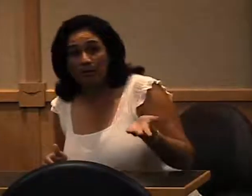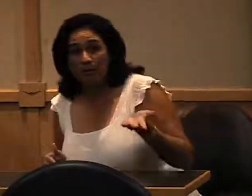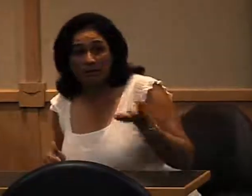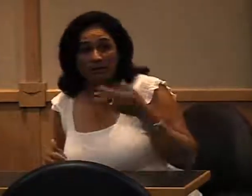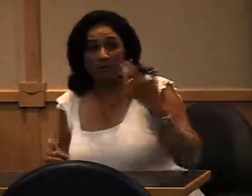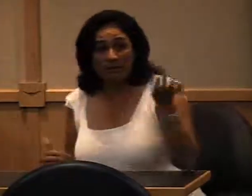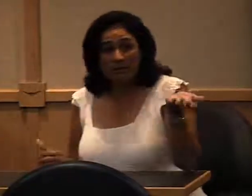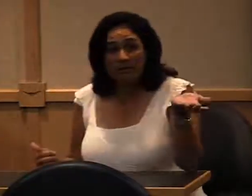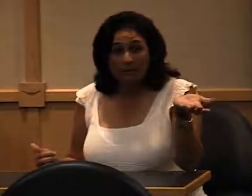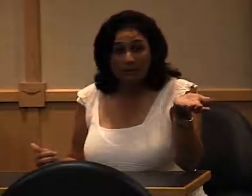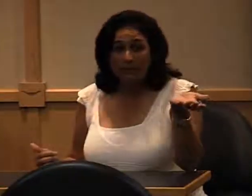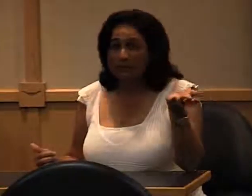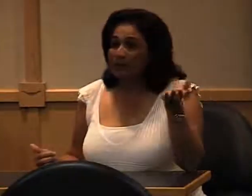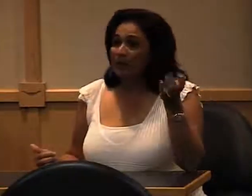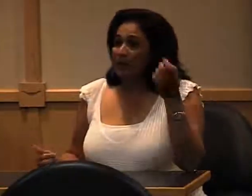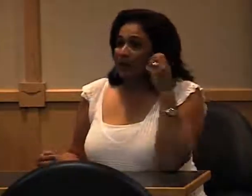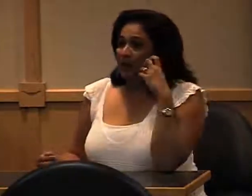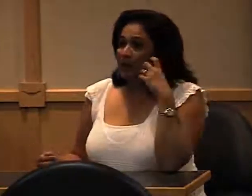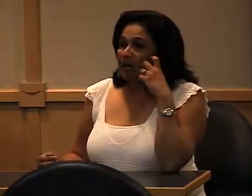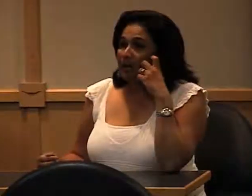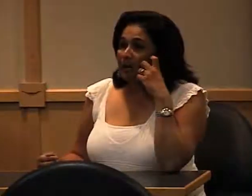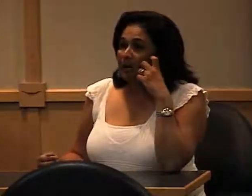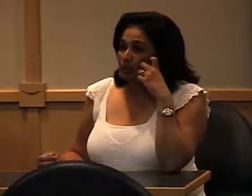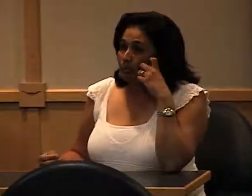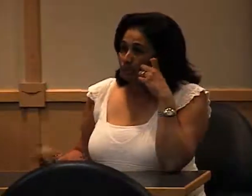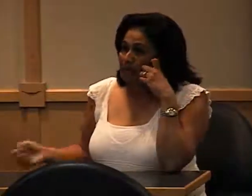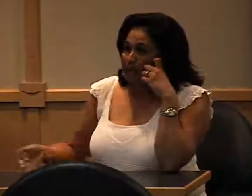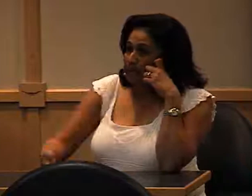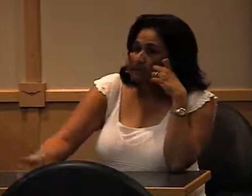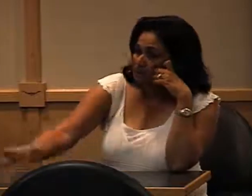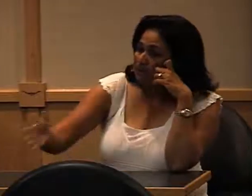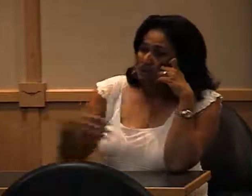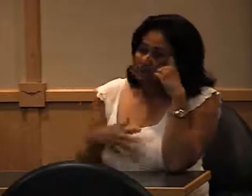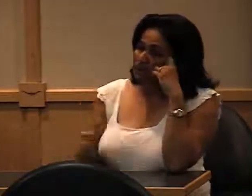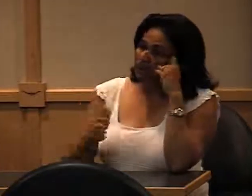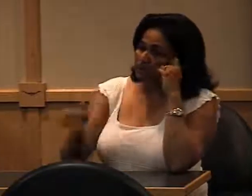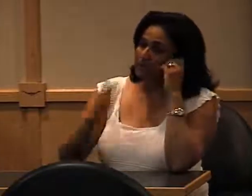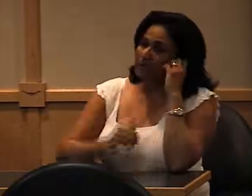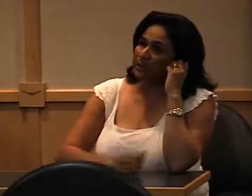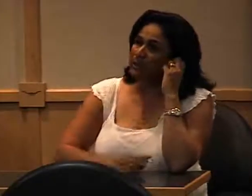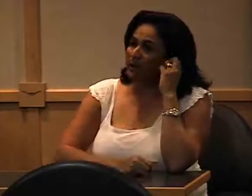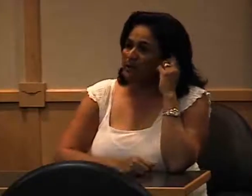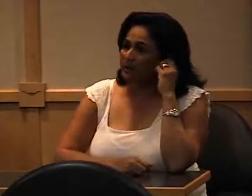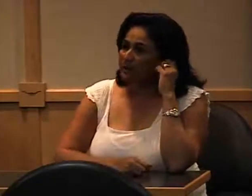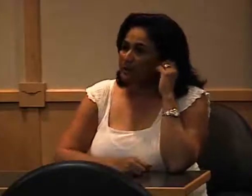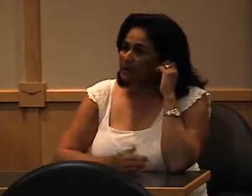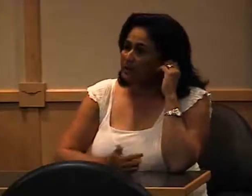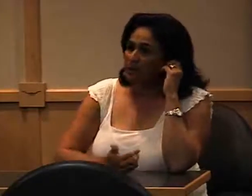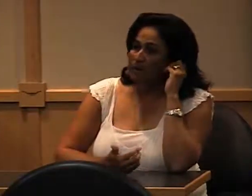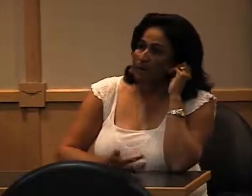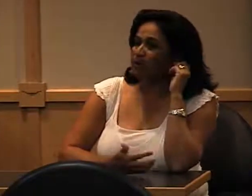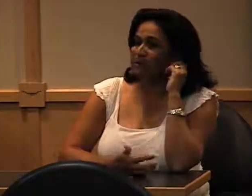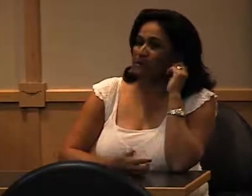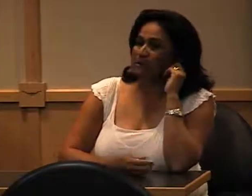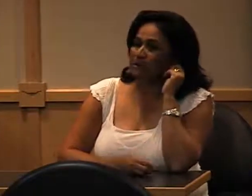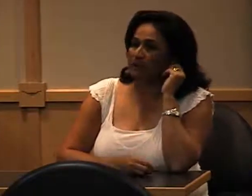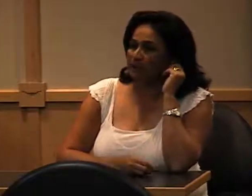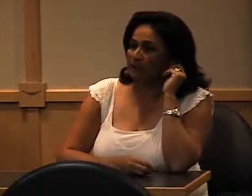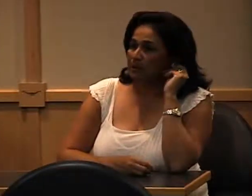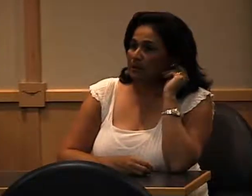and self-image. And we're making, you know, inroads, and I think we've seen a lot of progress since then.